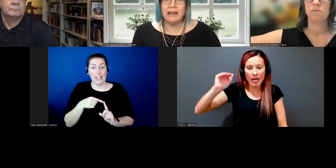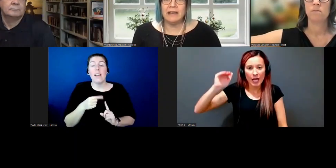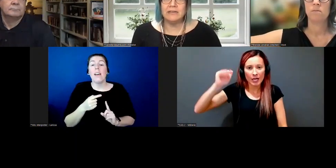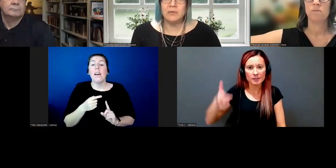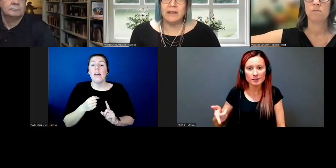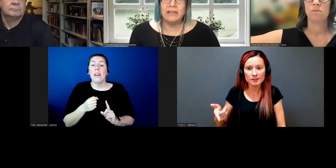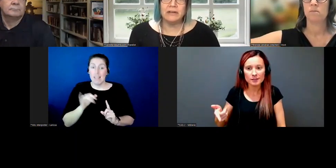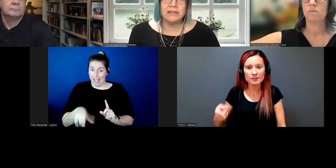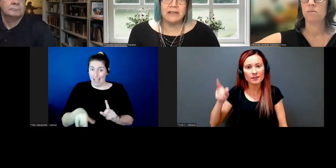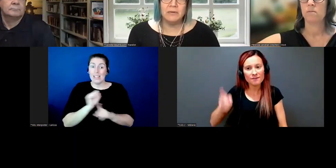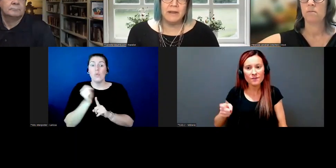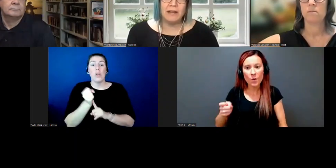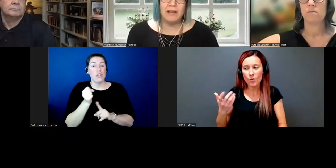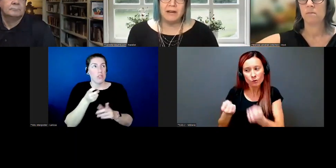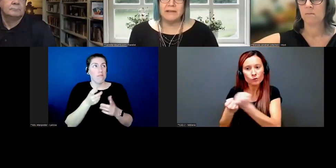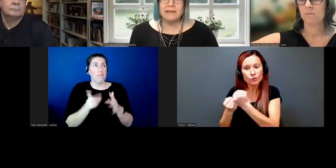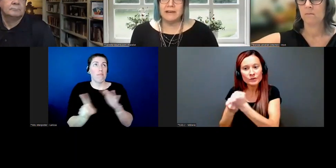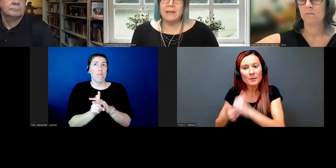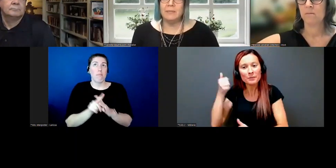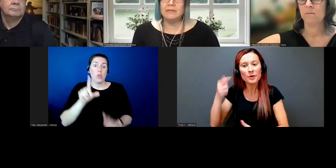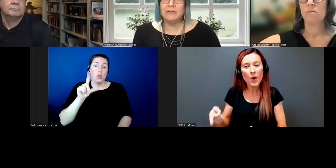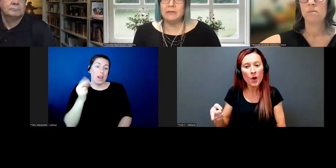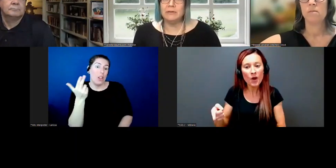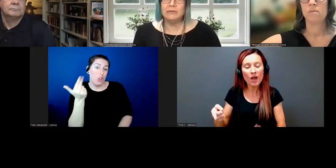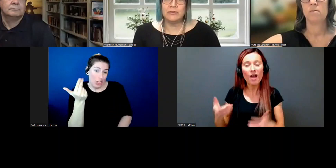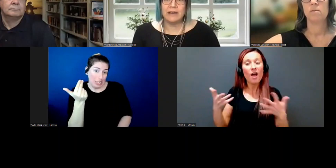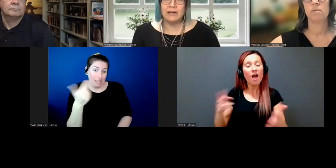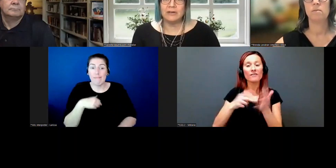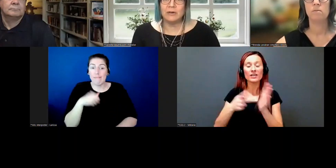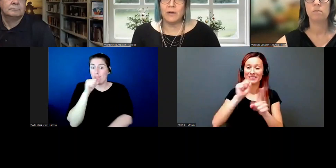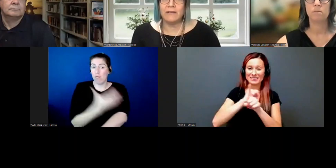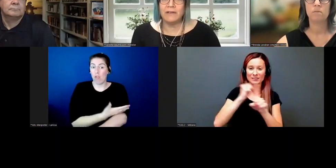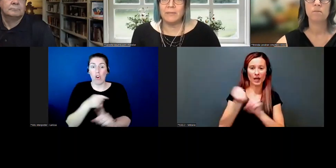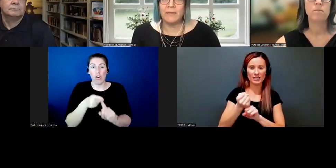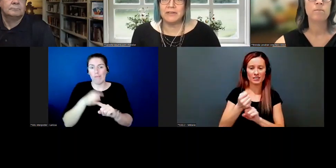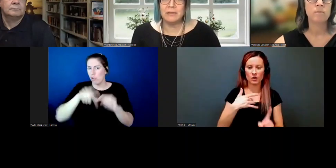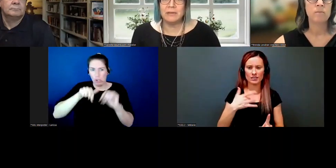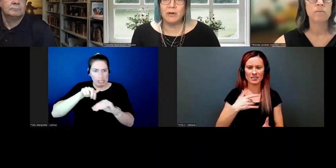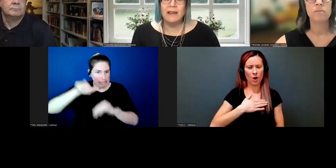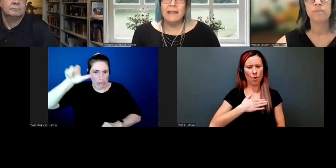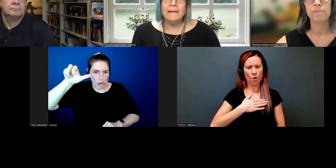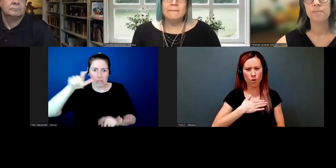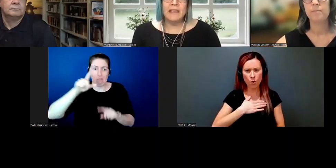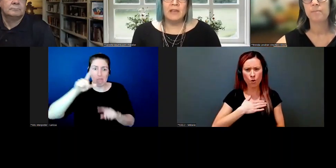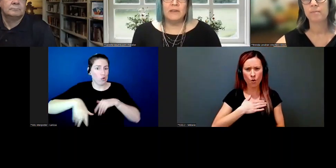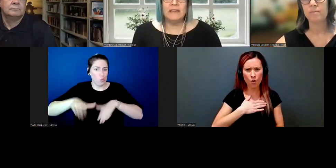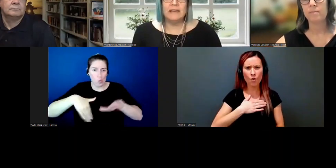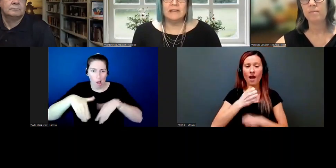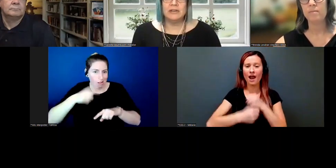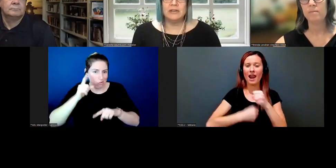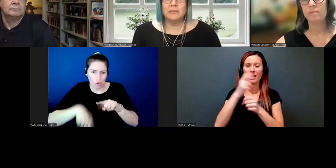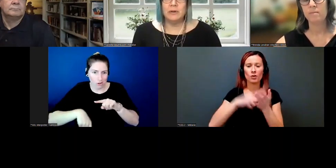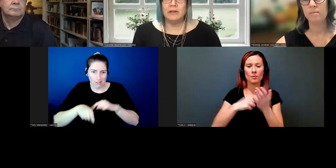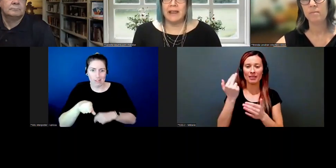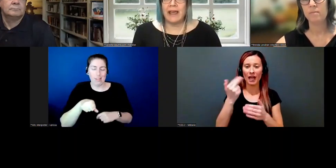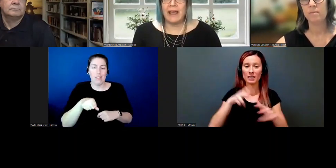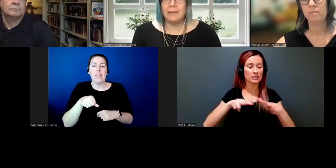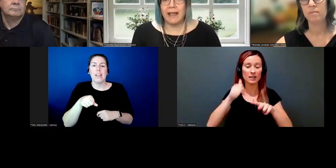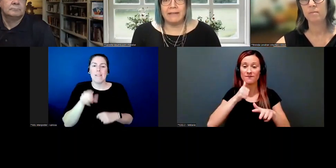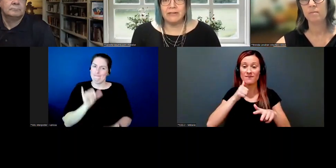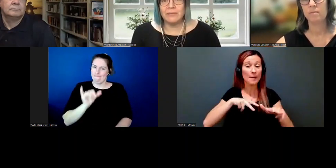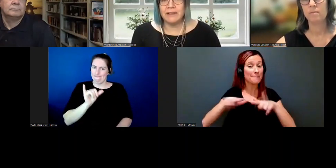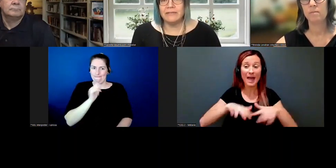hit in 2013 when my daughter wasn't able to do stairs or walk very much anymore. And we needed to put